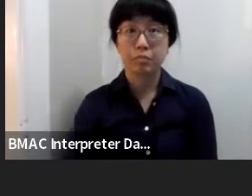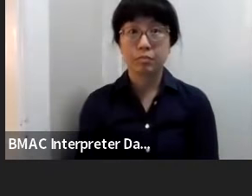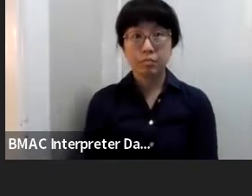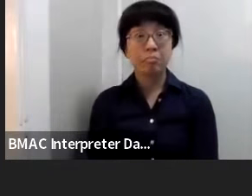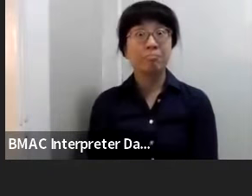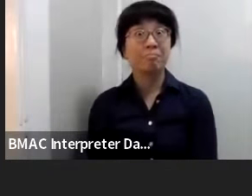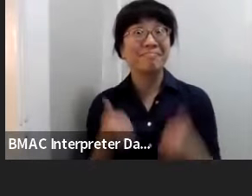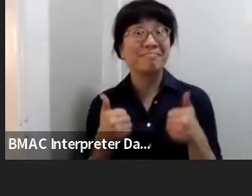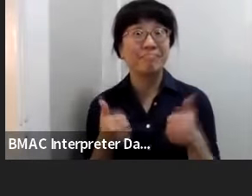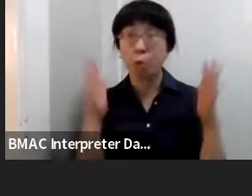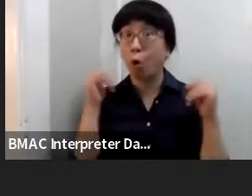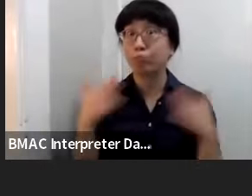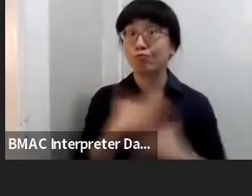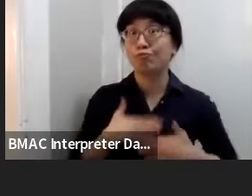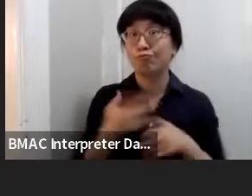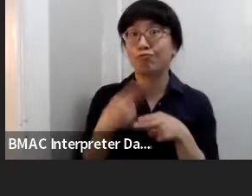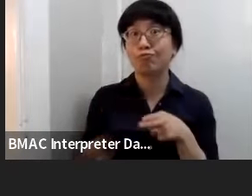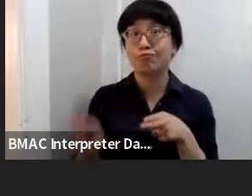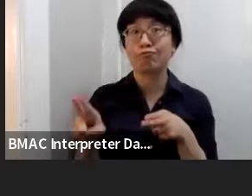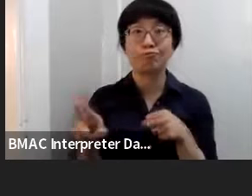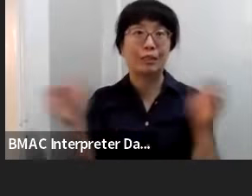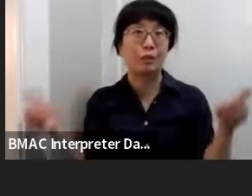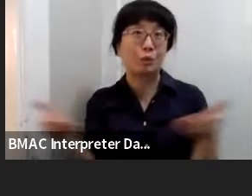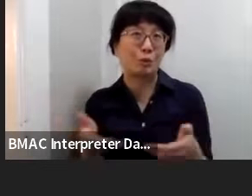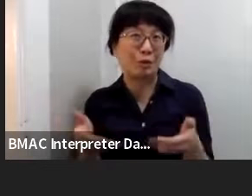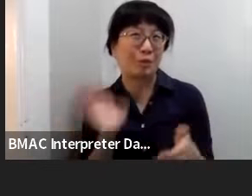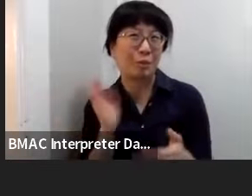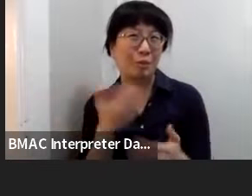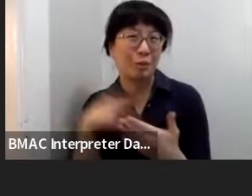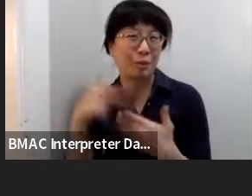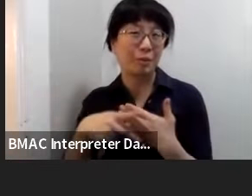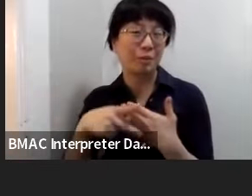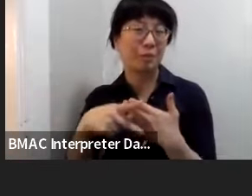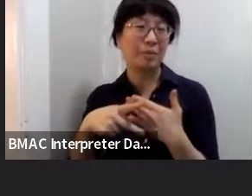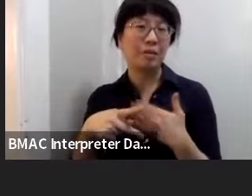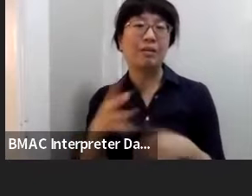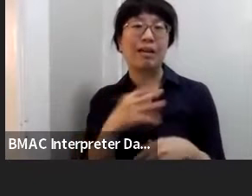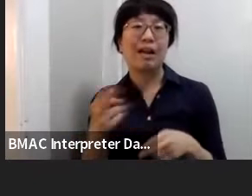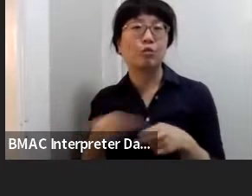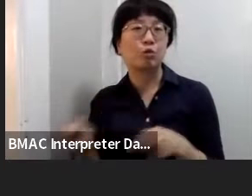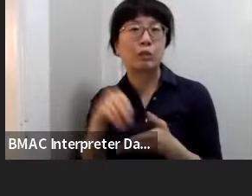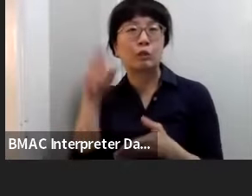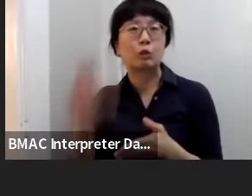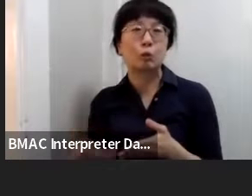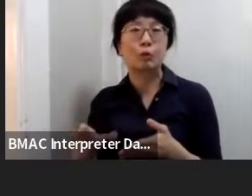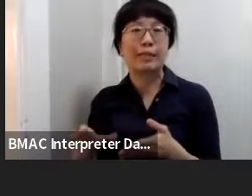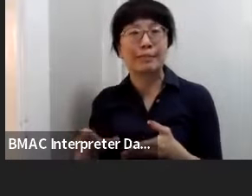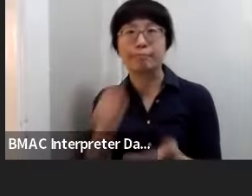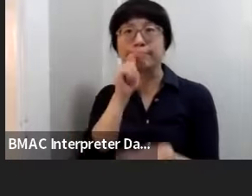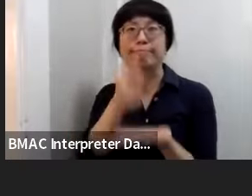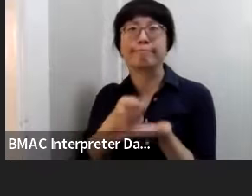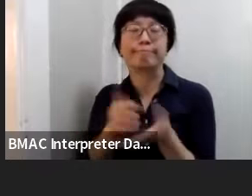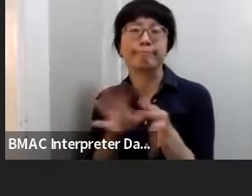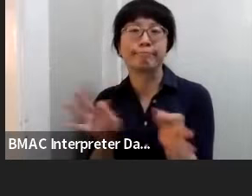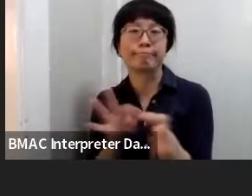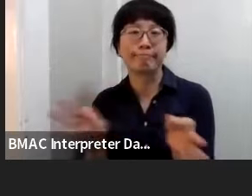Cool. Hope you all enjoyed that quick little introduction to our program, as well as a short student testimonial. As